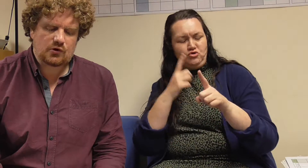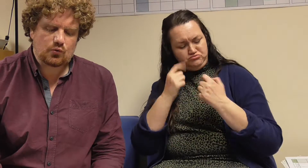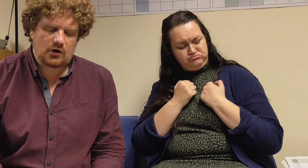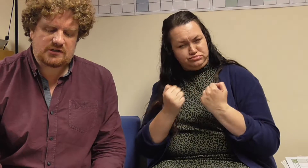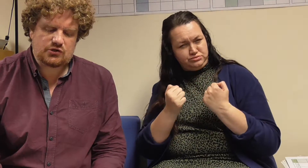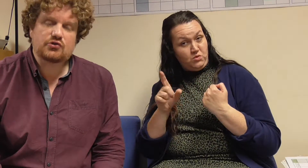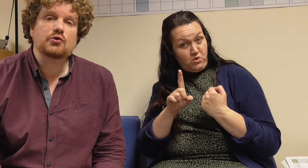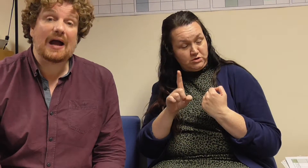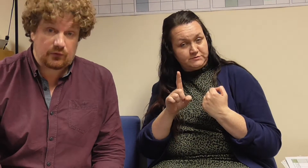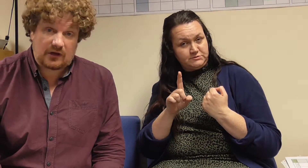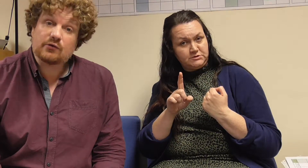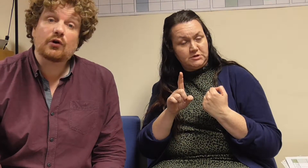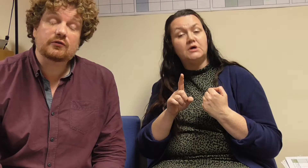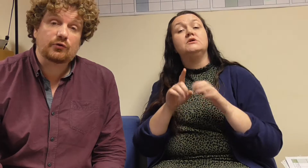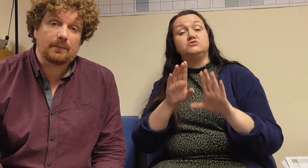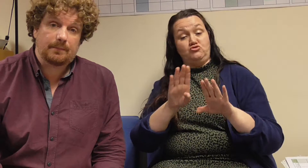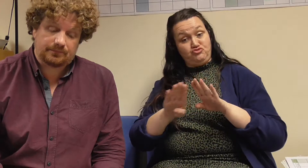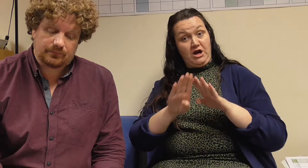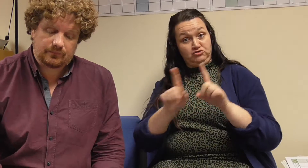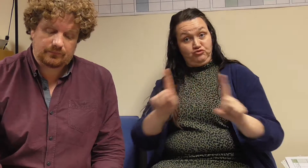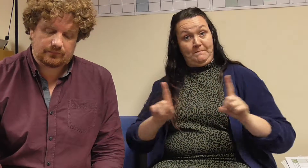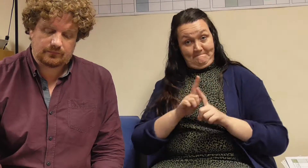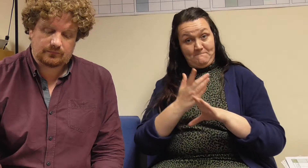How much work did you do outside the rehearsal room?